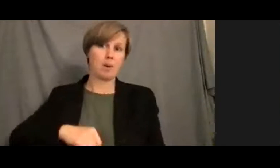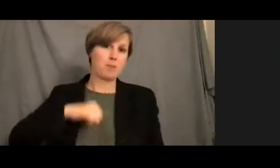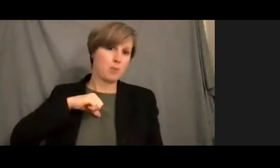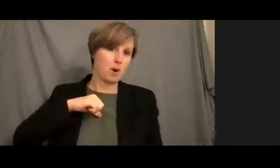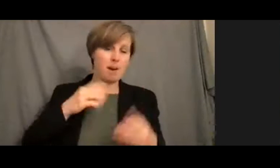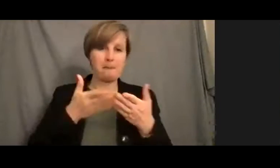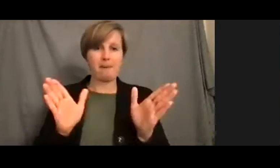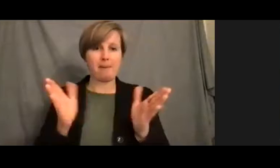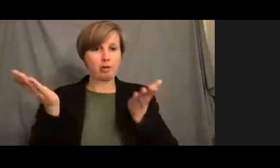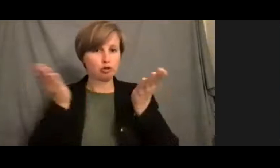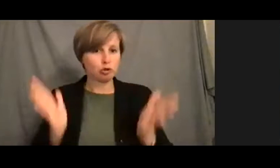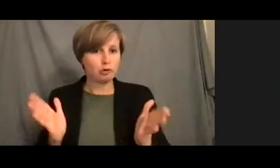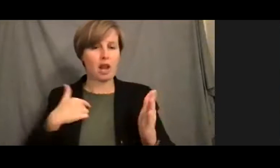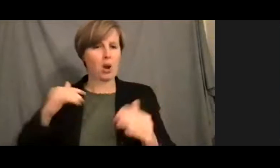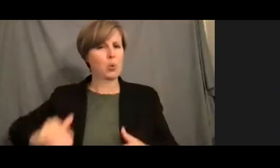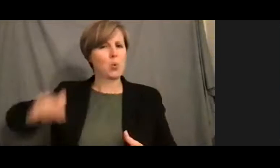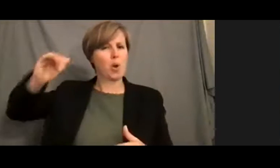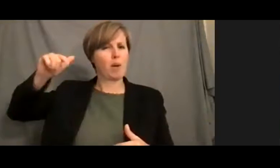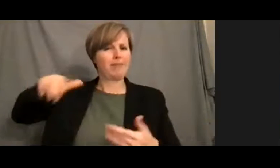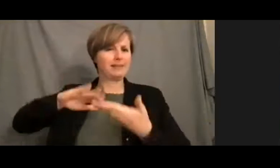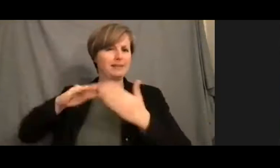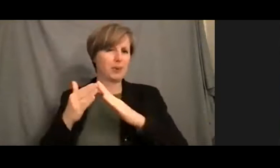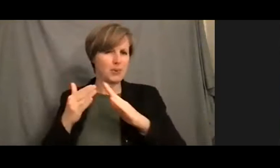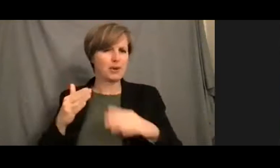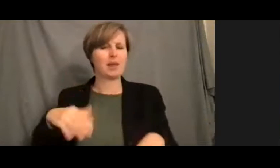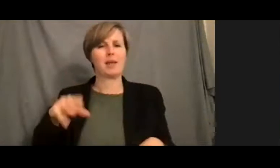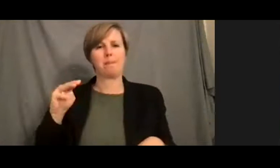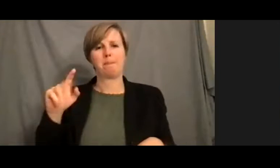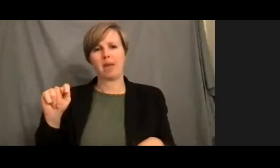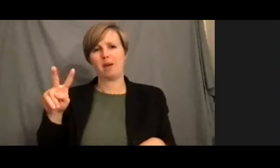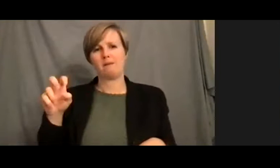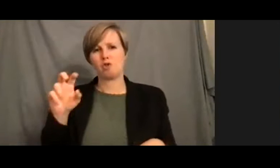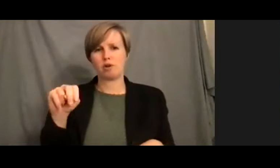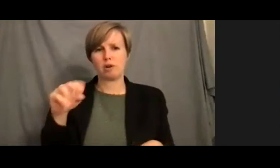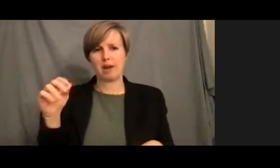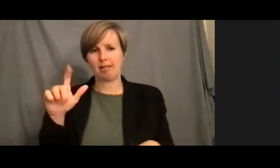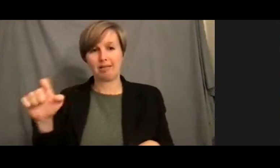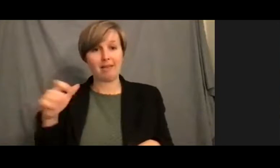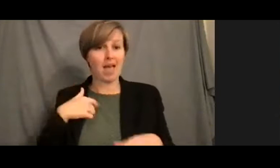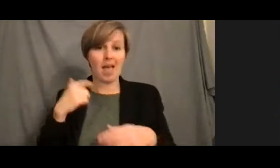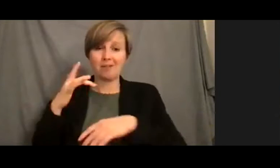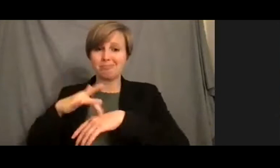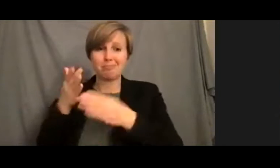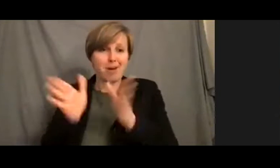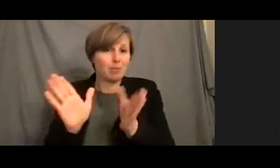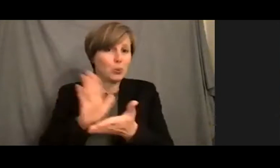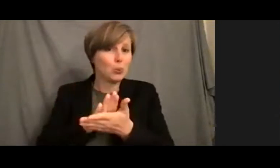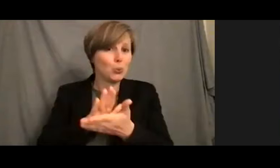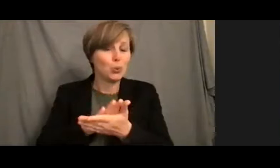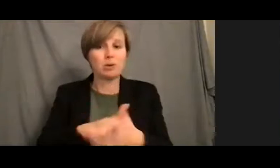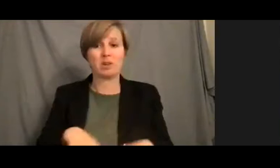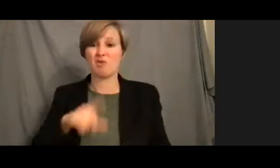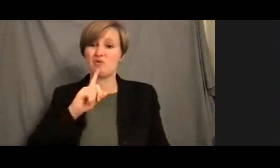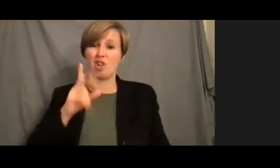up in this community in Mount Vernon and Lee, and attended all the public schools. And I'm really just